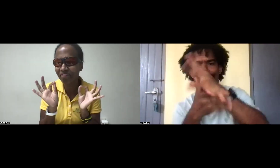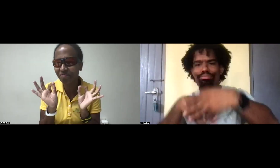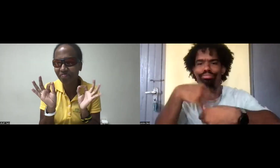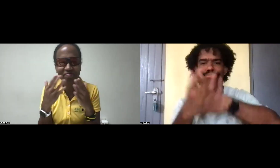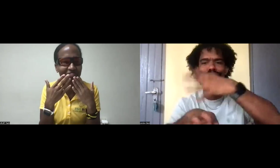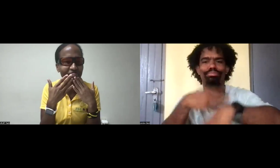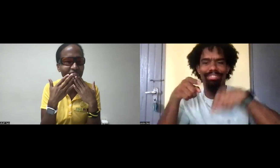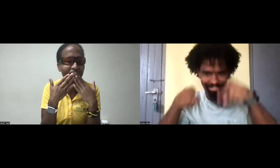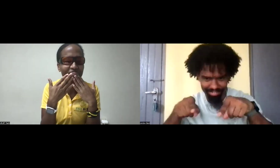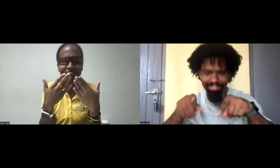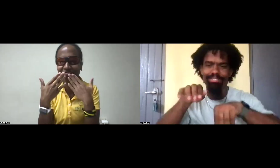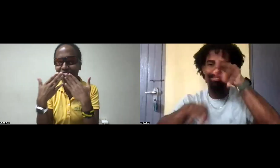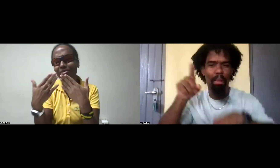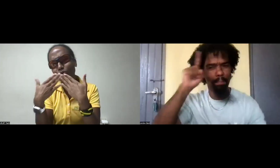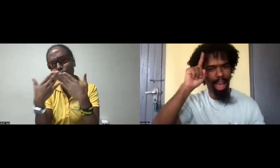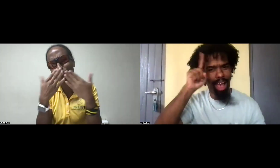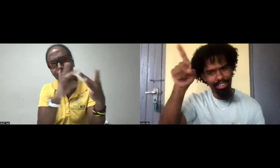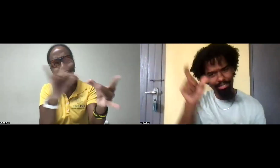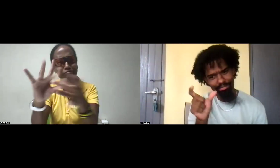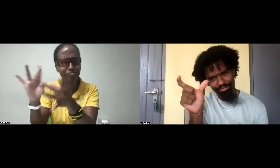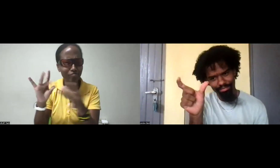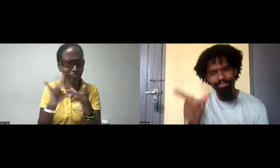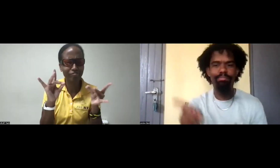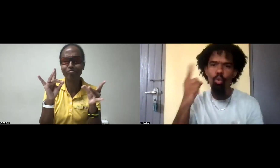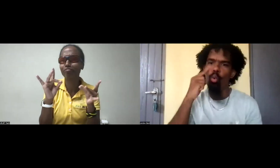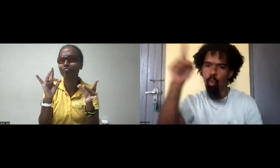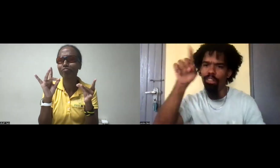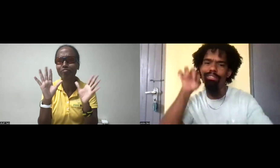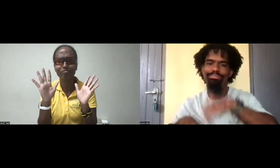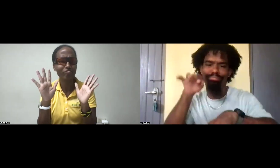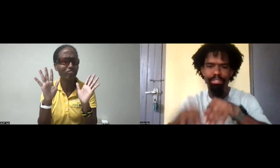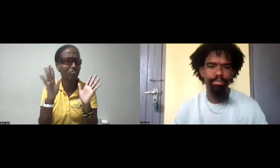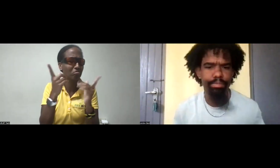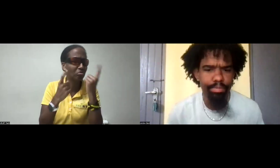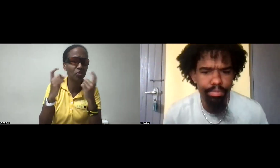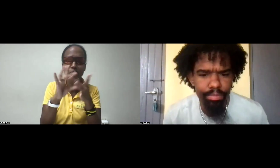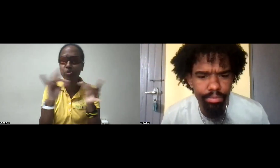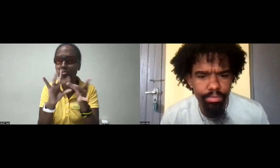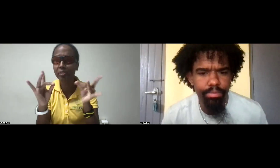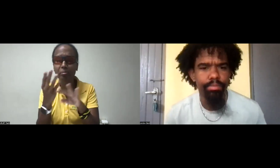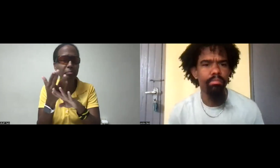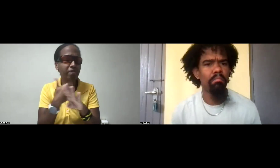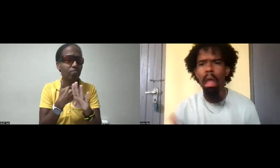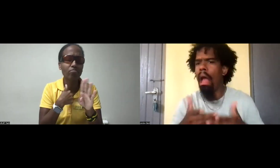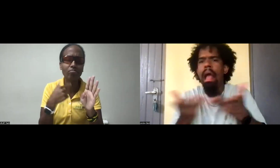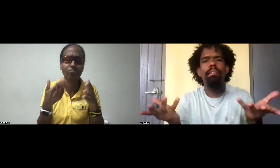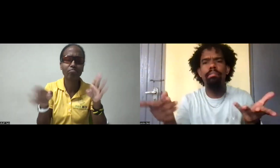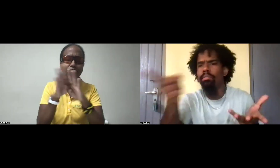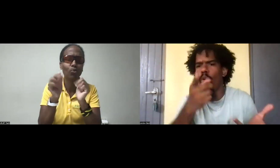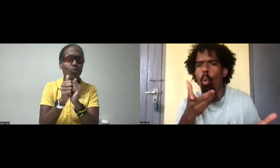Okay? All right, good. Good. So thank you for your words. Any more questions and statements